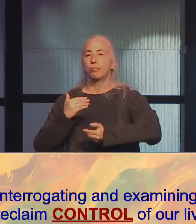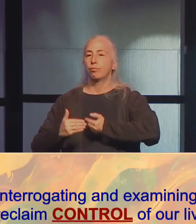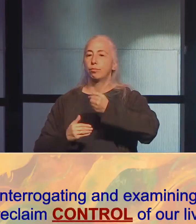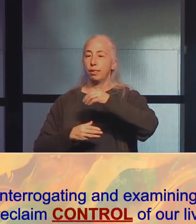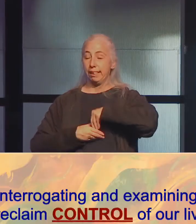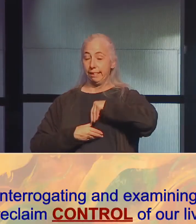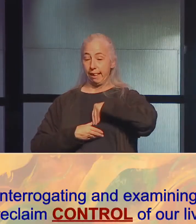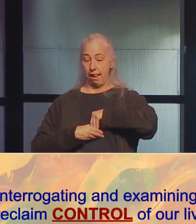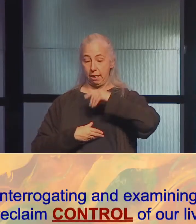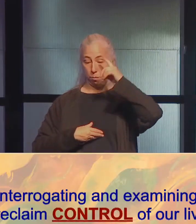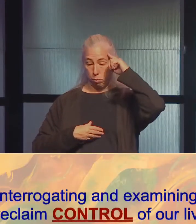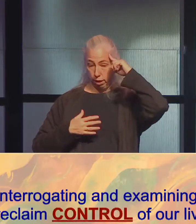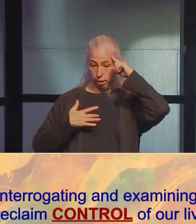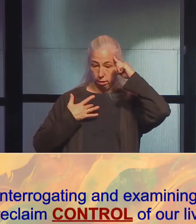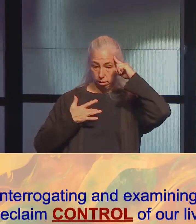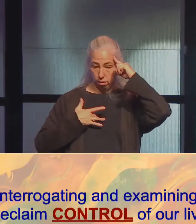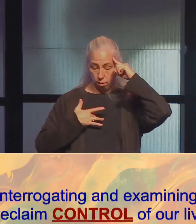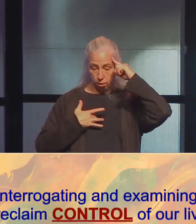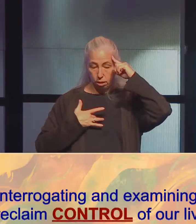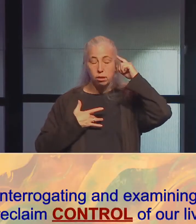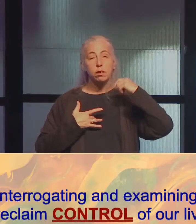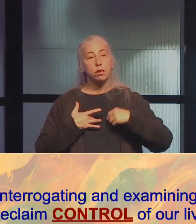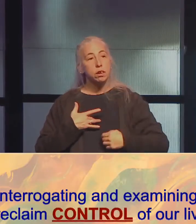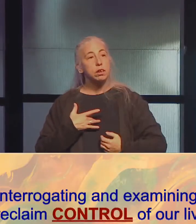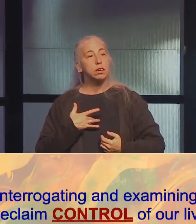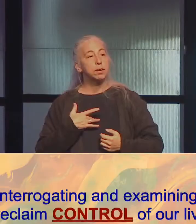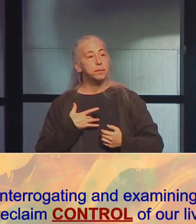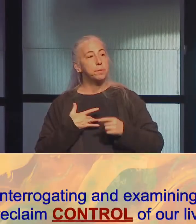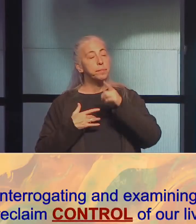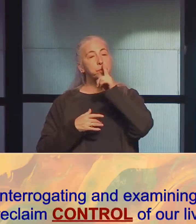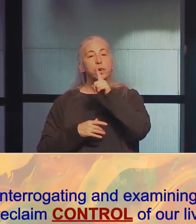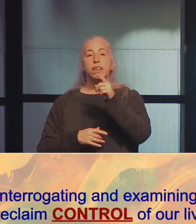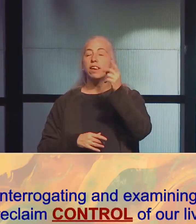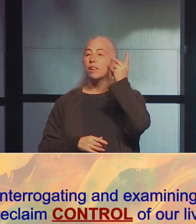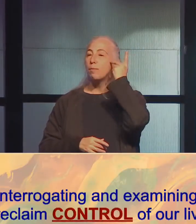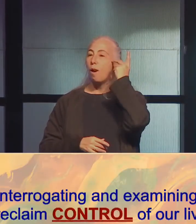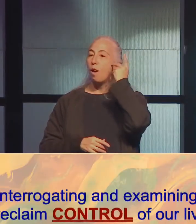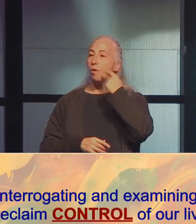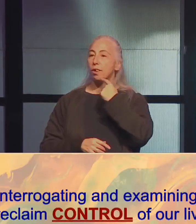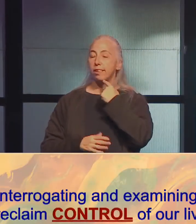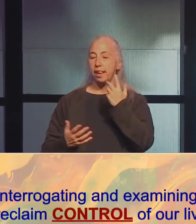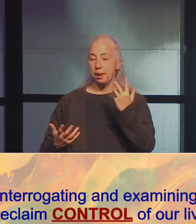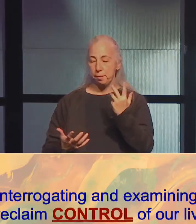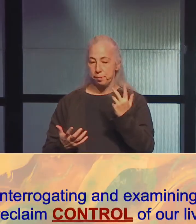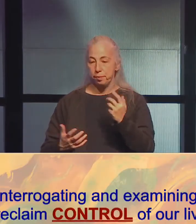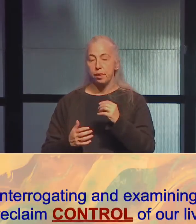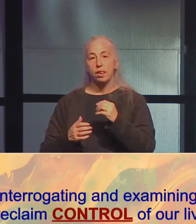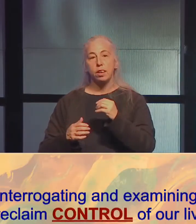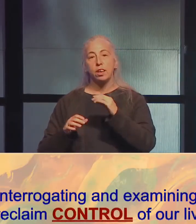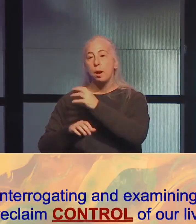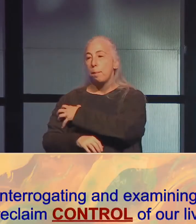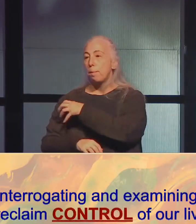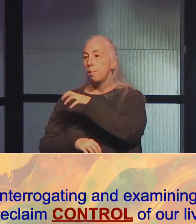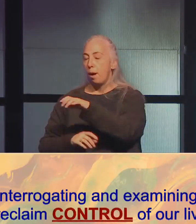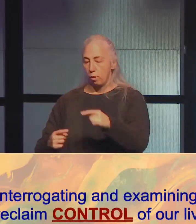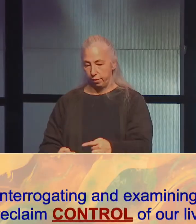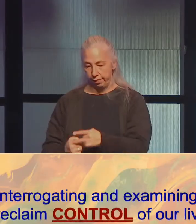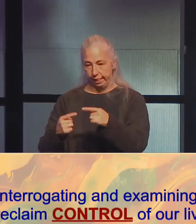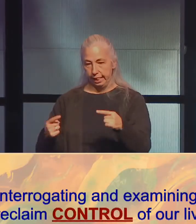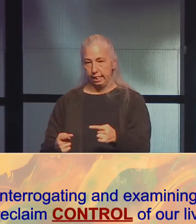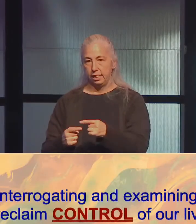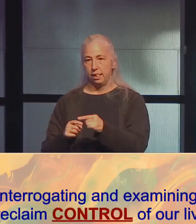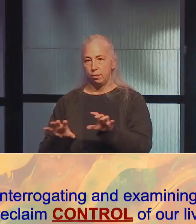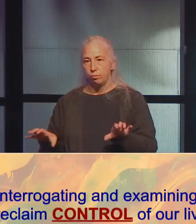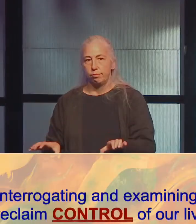inside of us, what Paul would say, the power of sin at work in the world